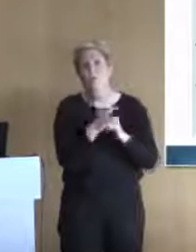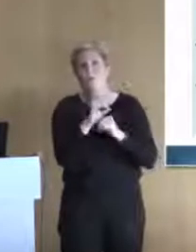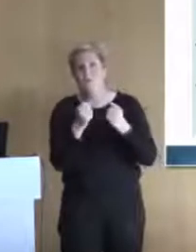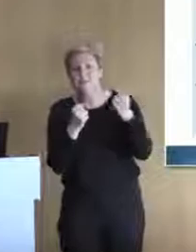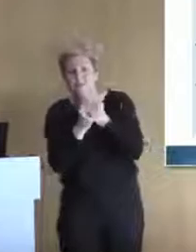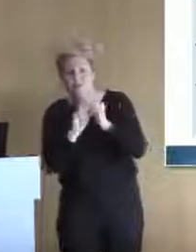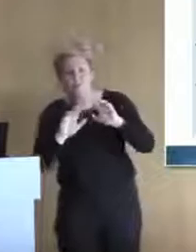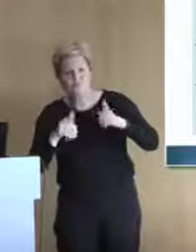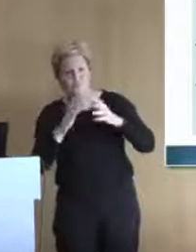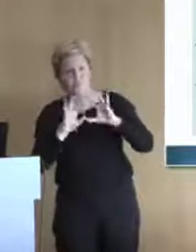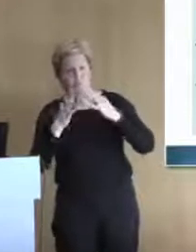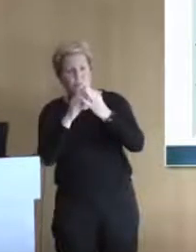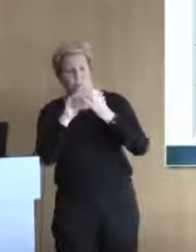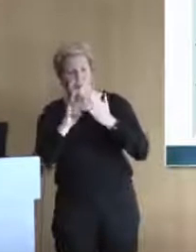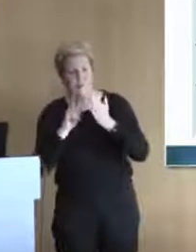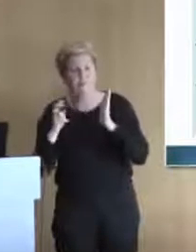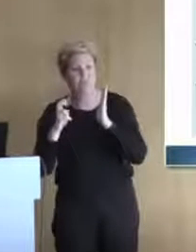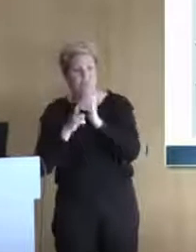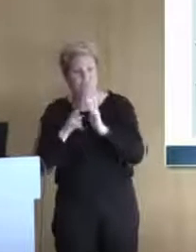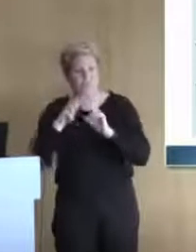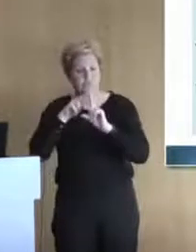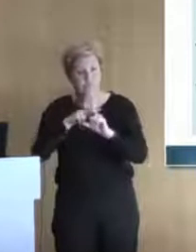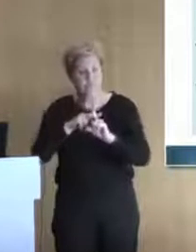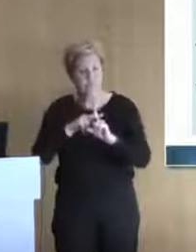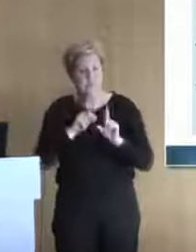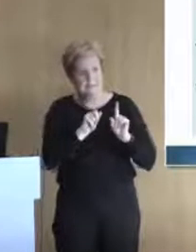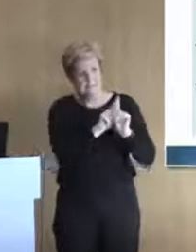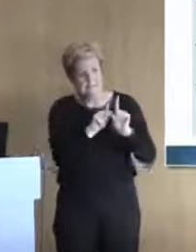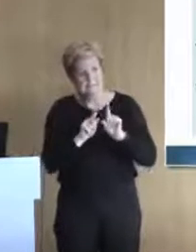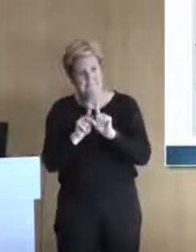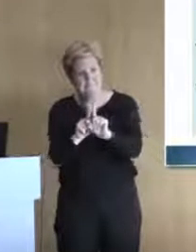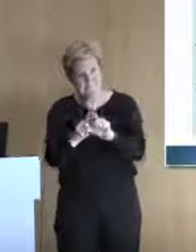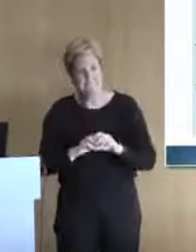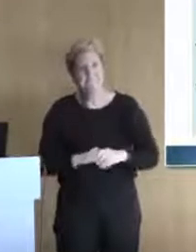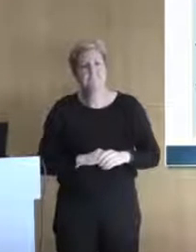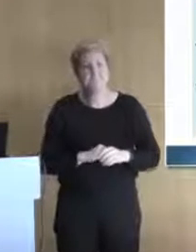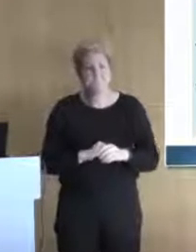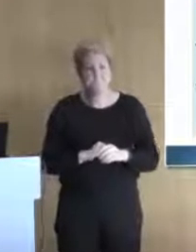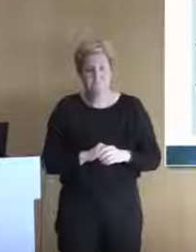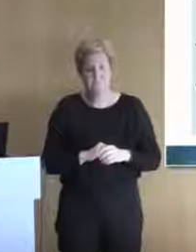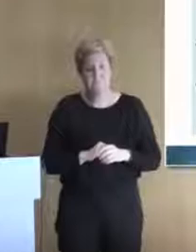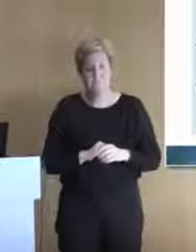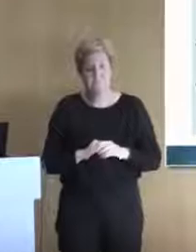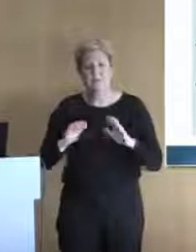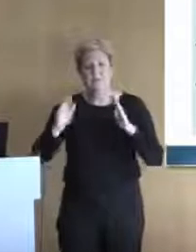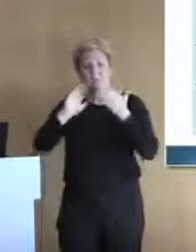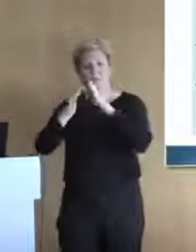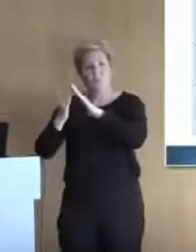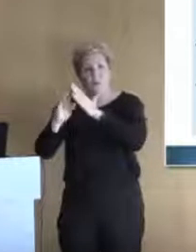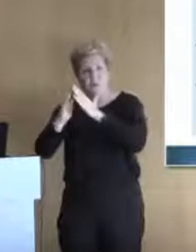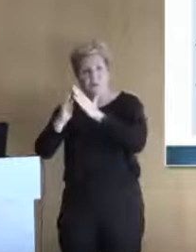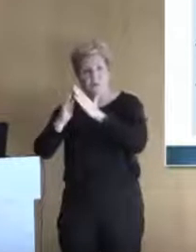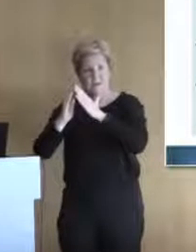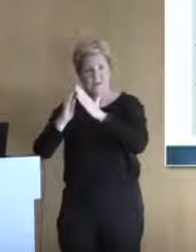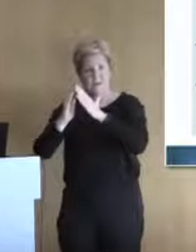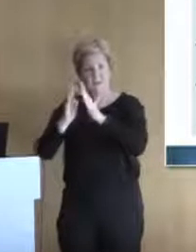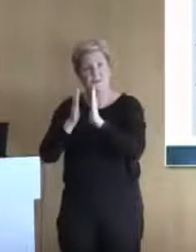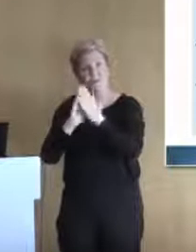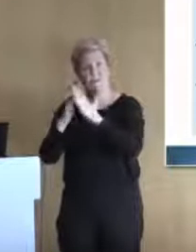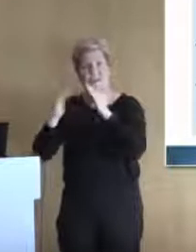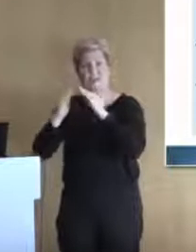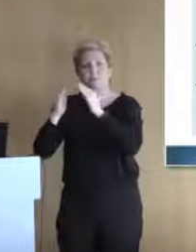In terms of what's happening with the application process, it's not really changing. If the person's homeless